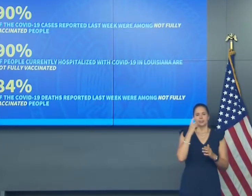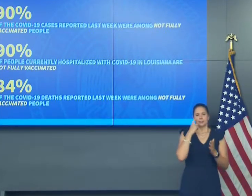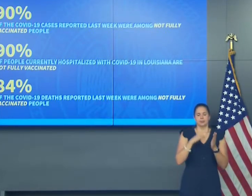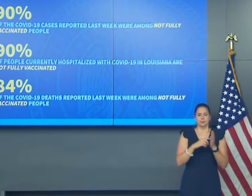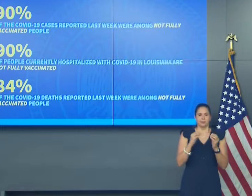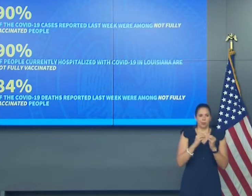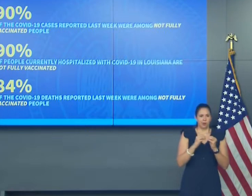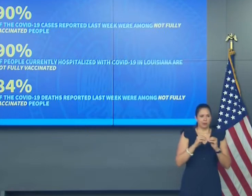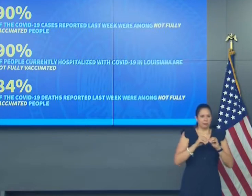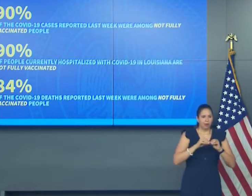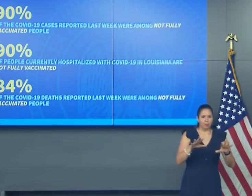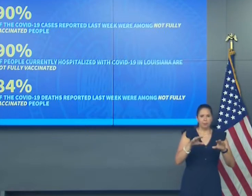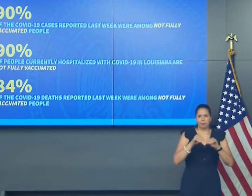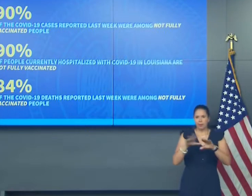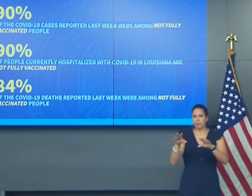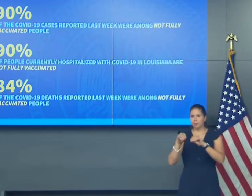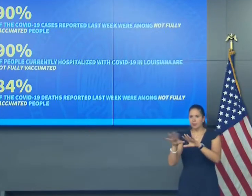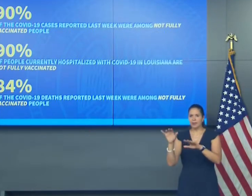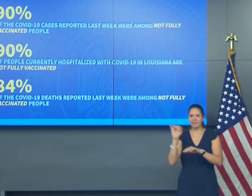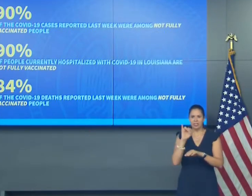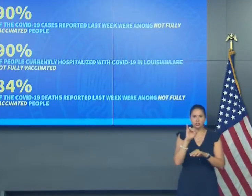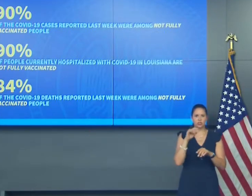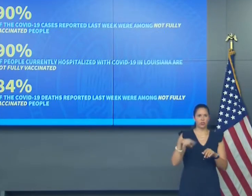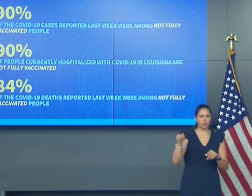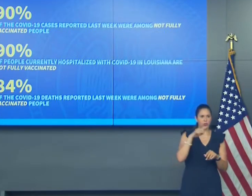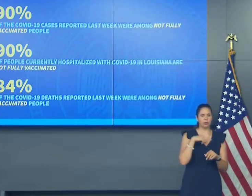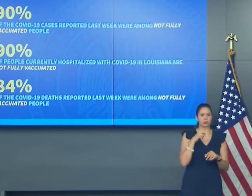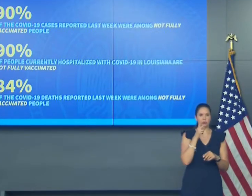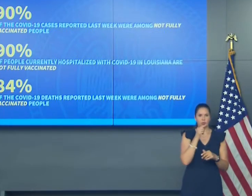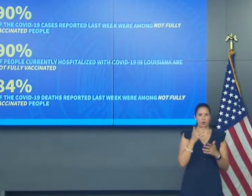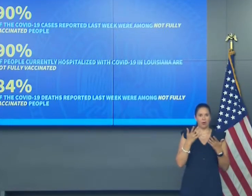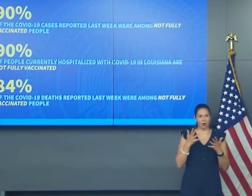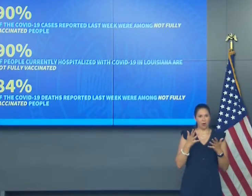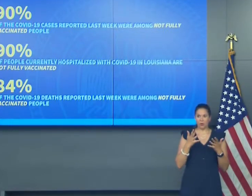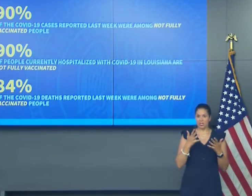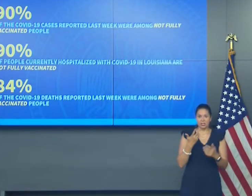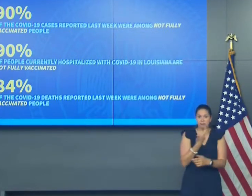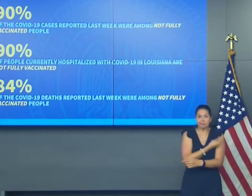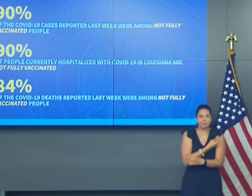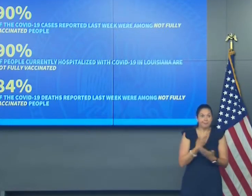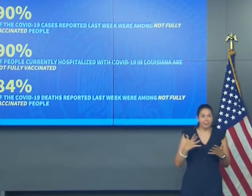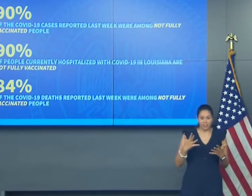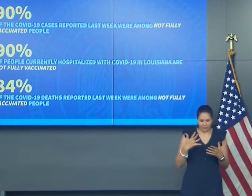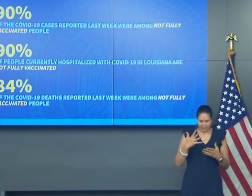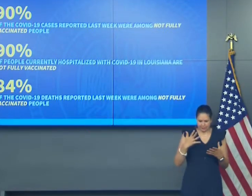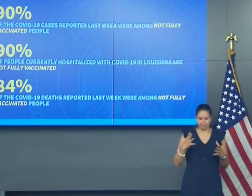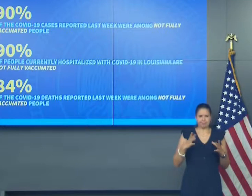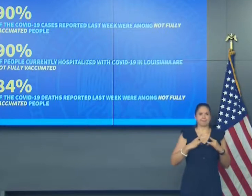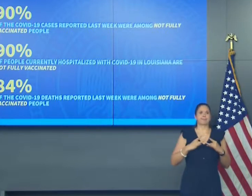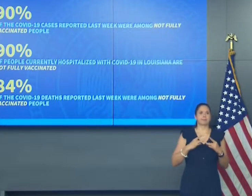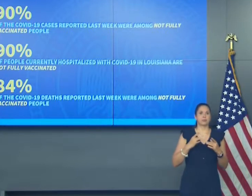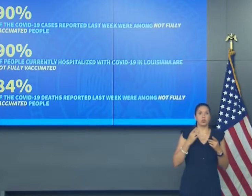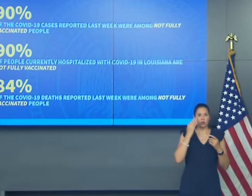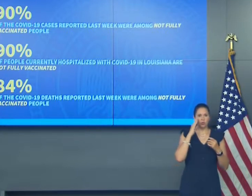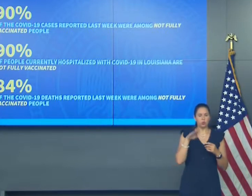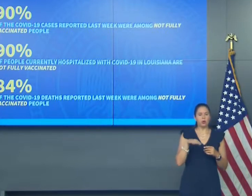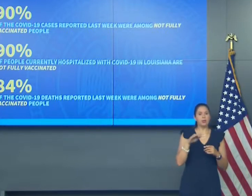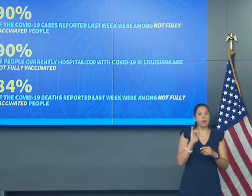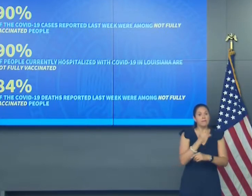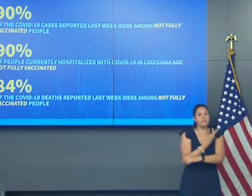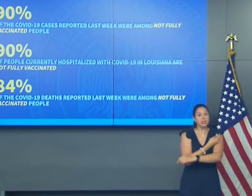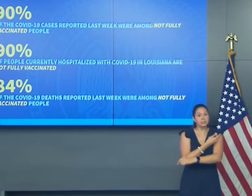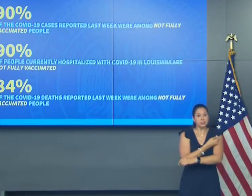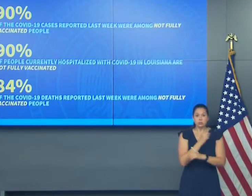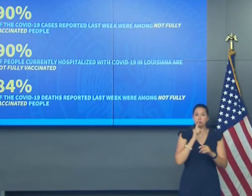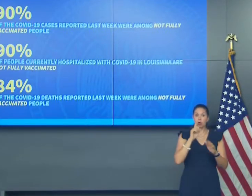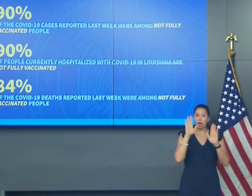breakthrough infections, more infections in people who already are fully vaccinated, because as we know, while these vaccines